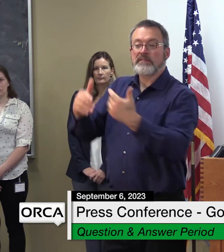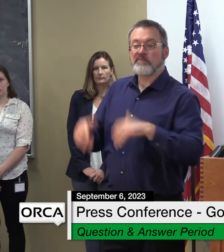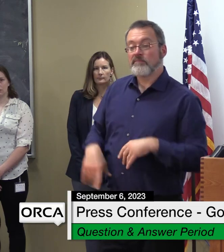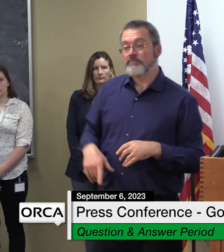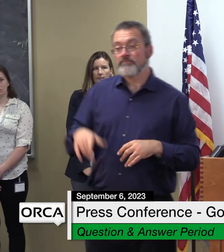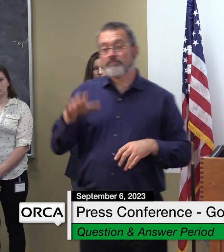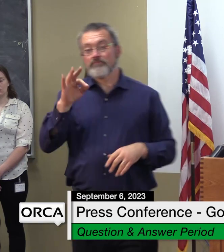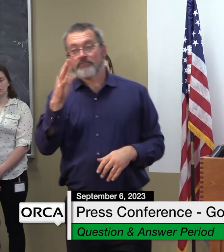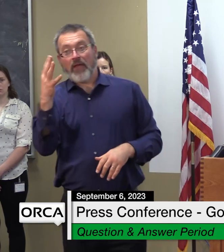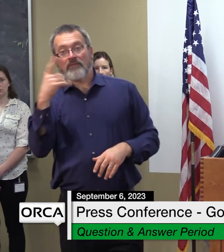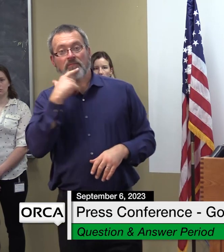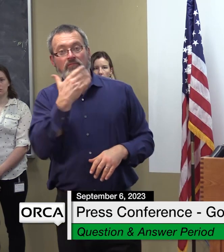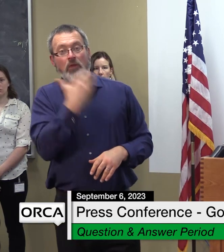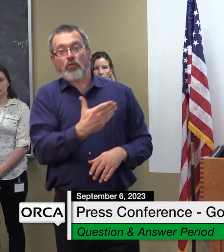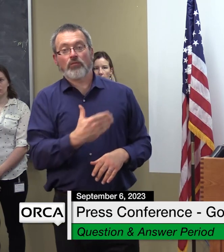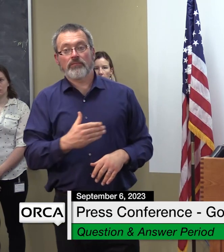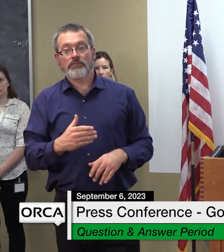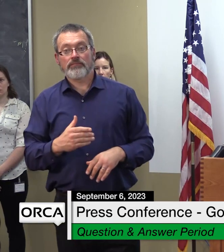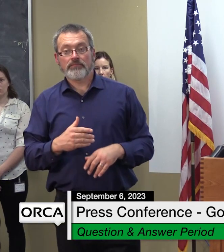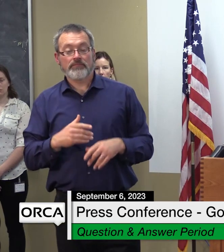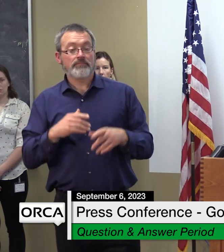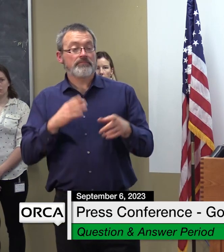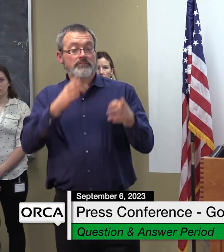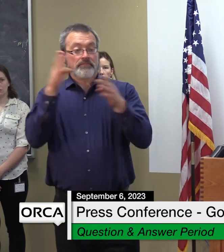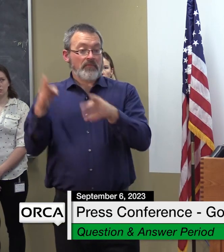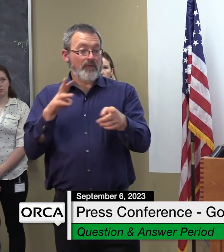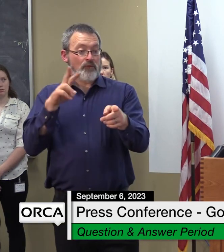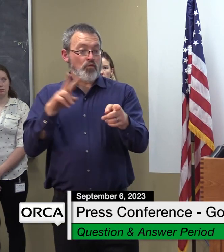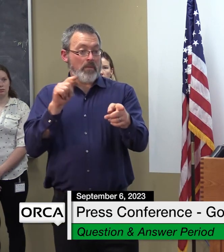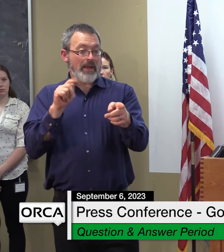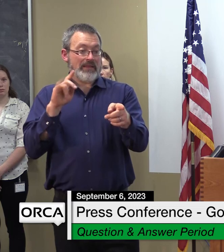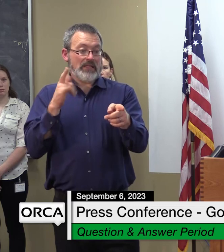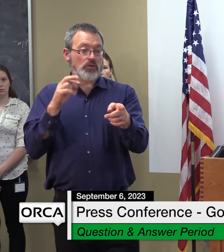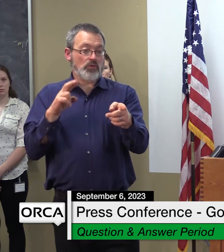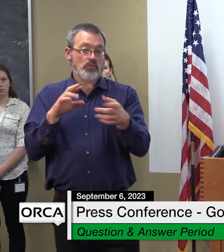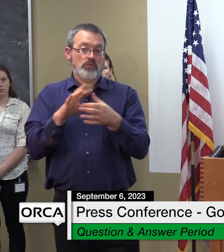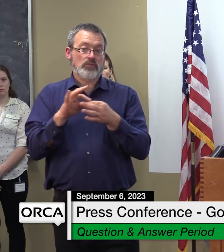What do you make of the situation on Barry's North End?